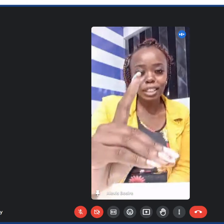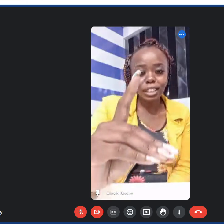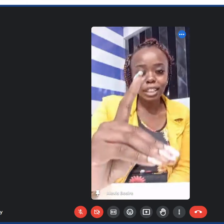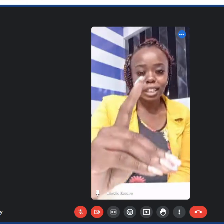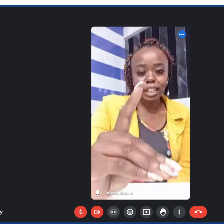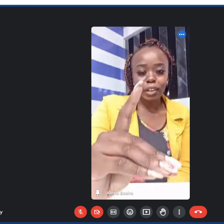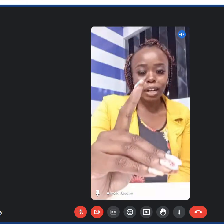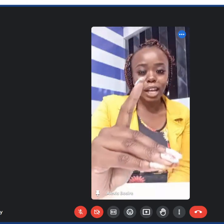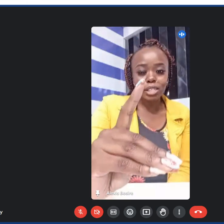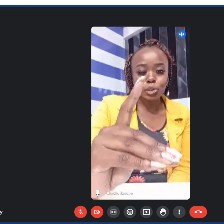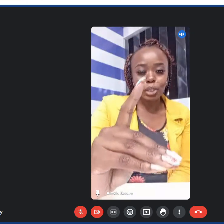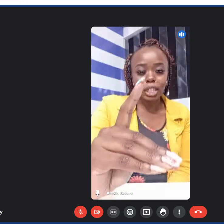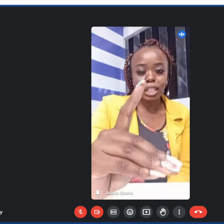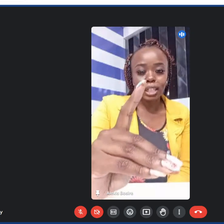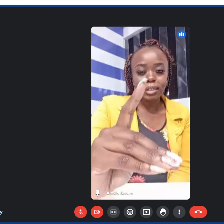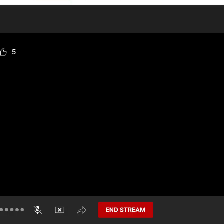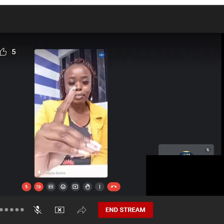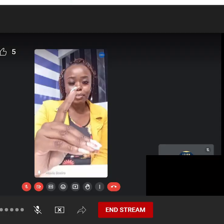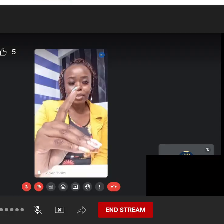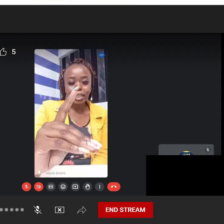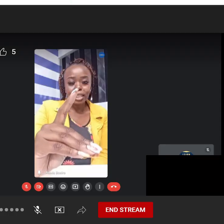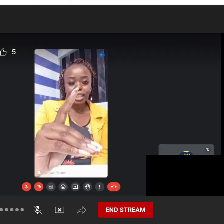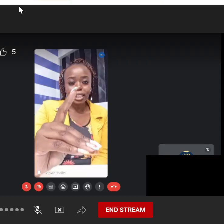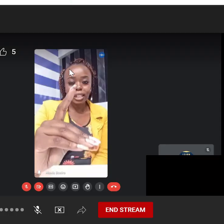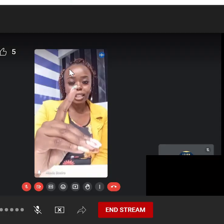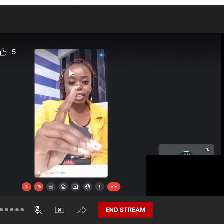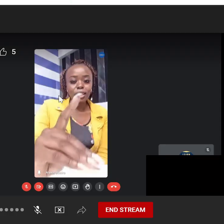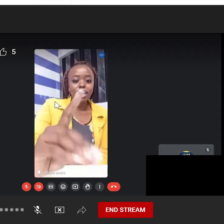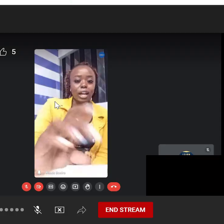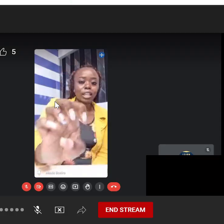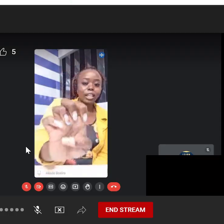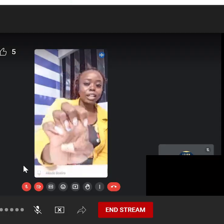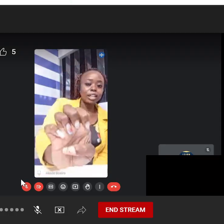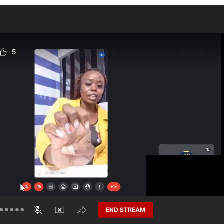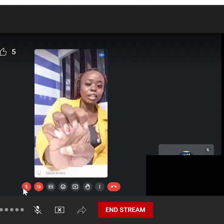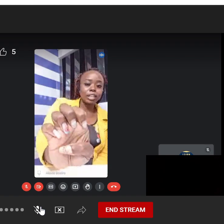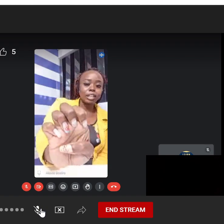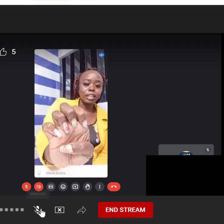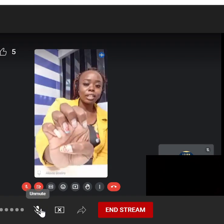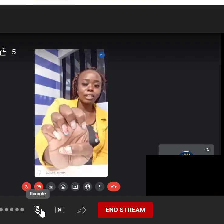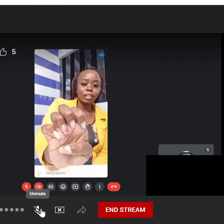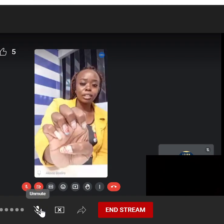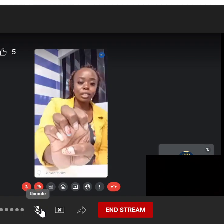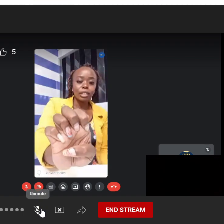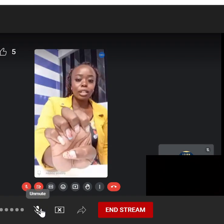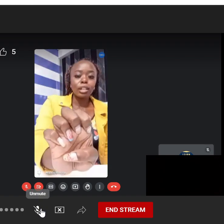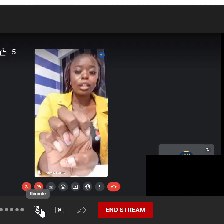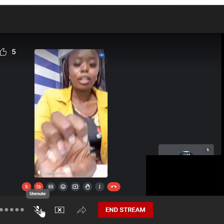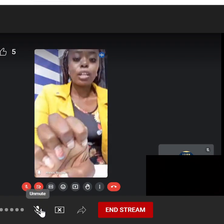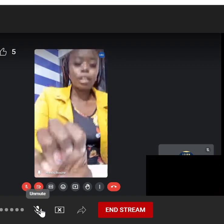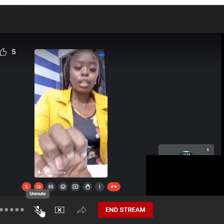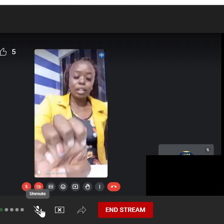learning in our class. So D, and then E,